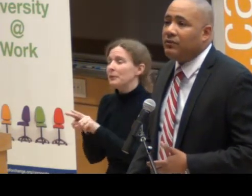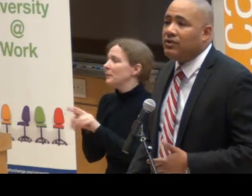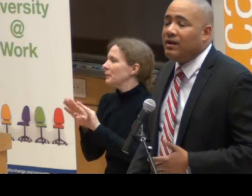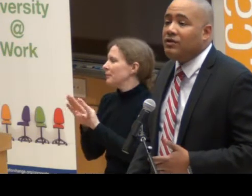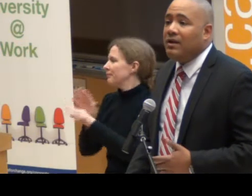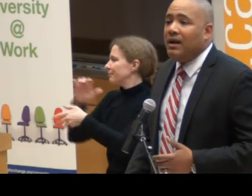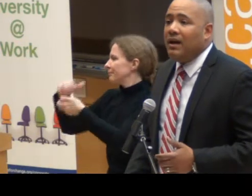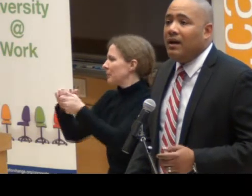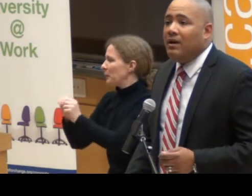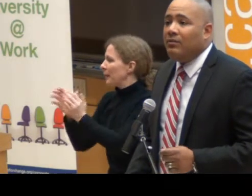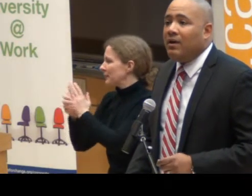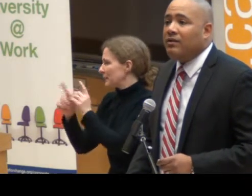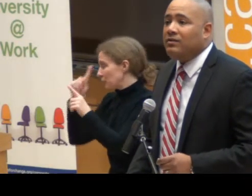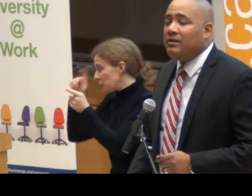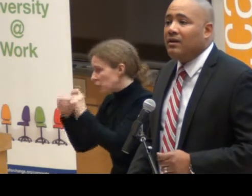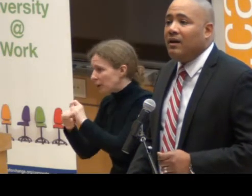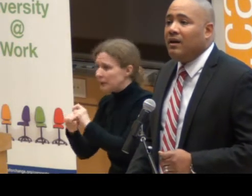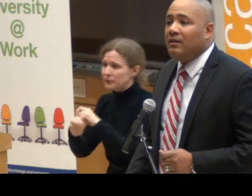like Skill for Change,